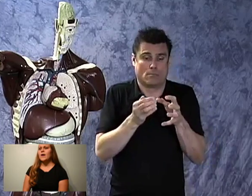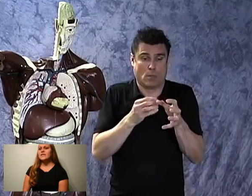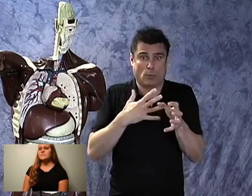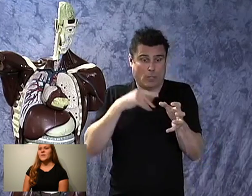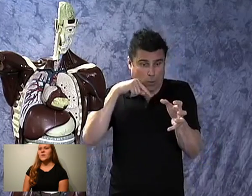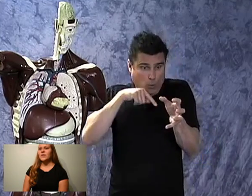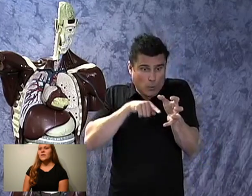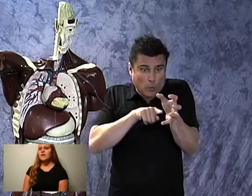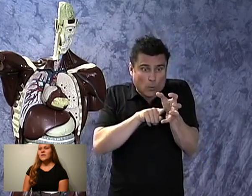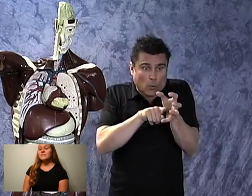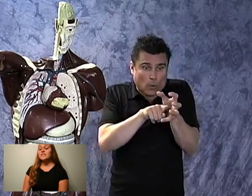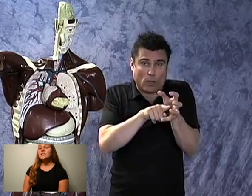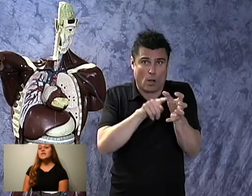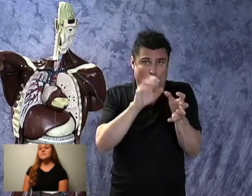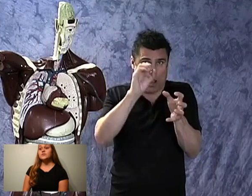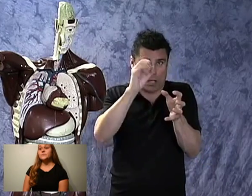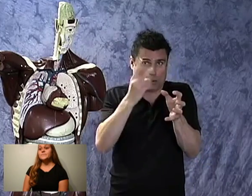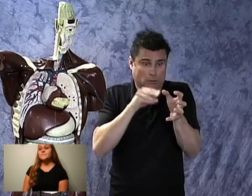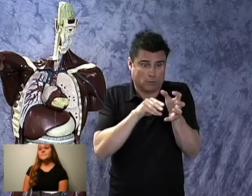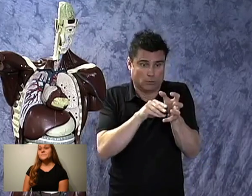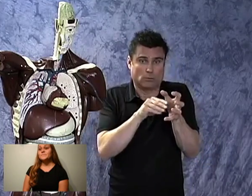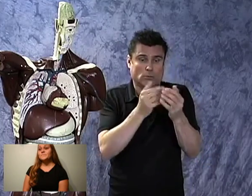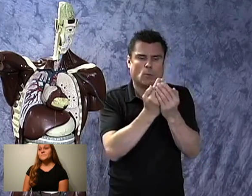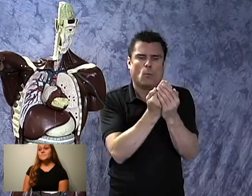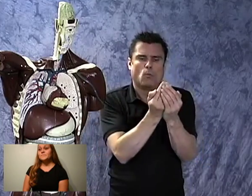a raspberry. It's a cluster.